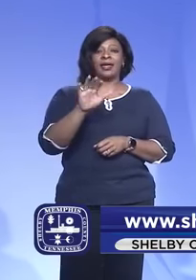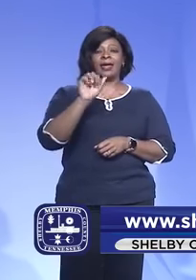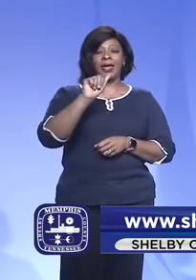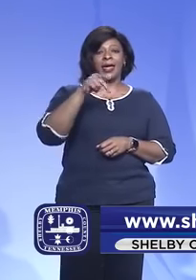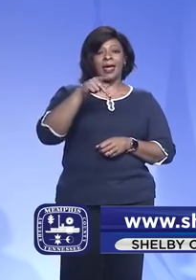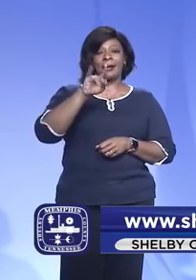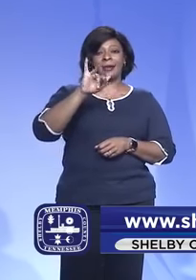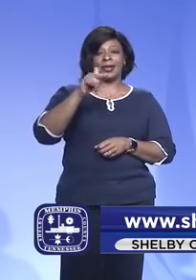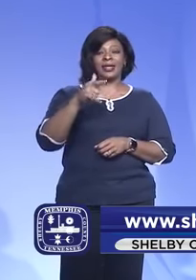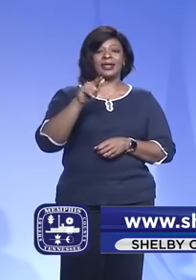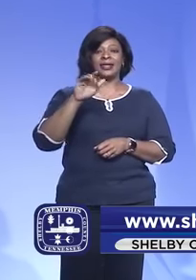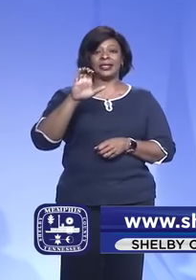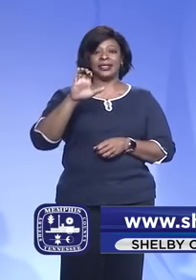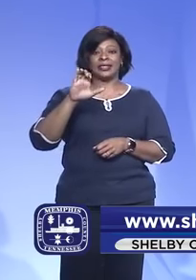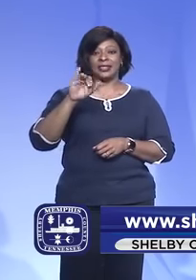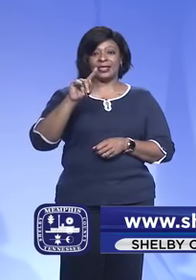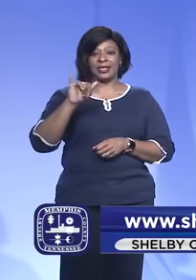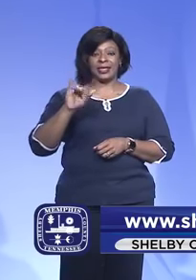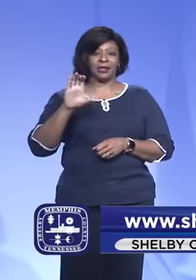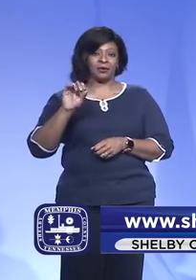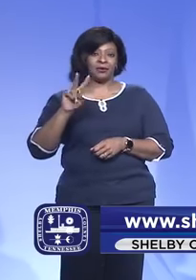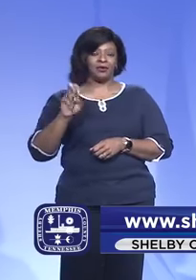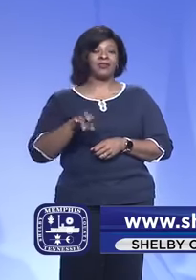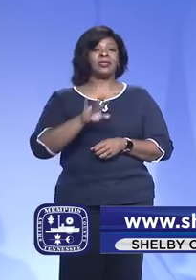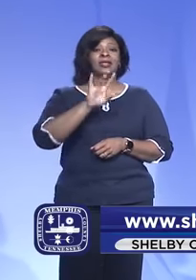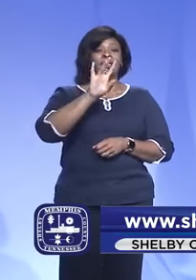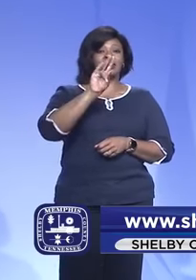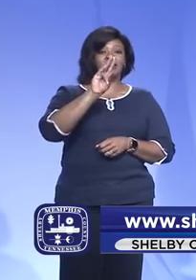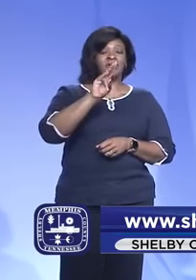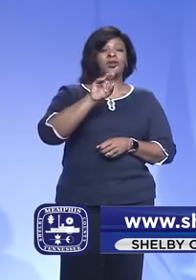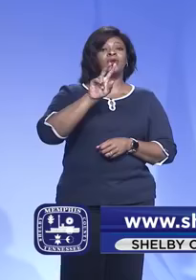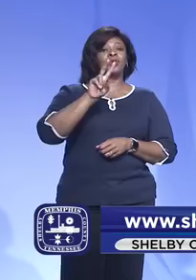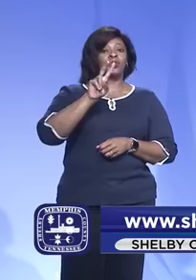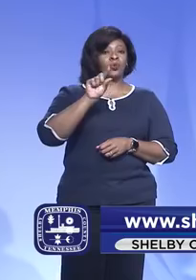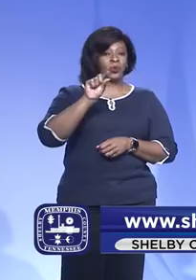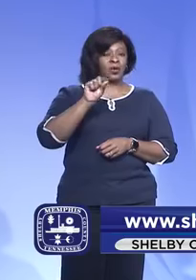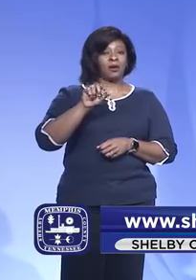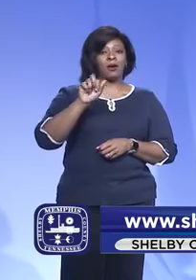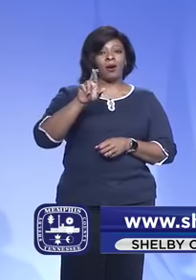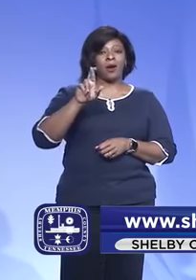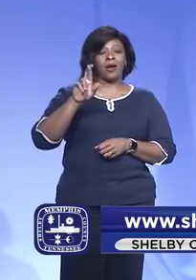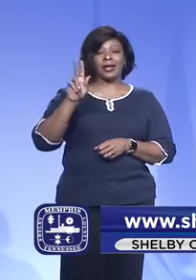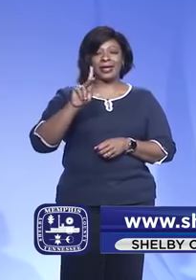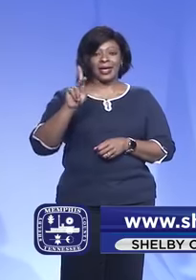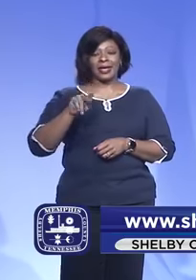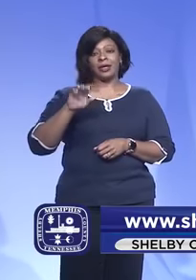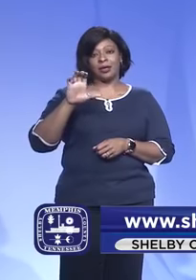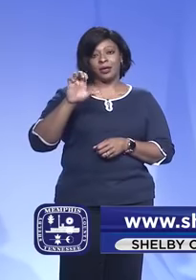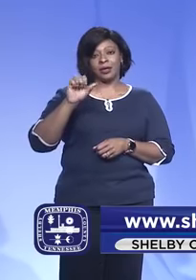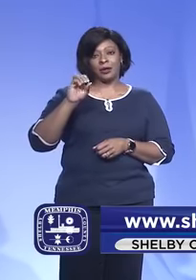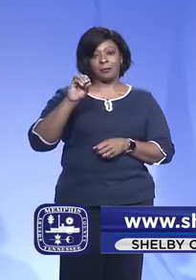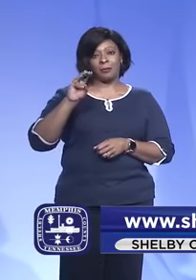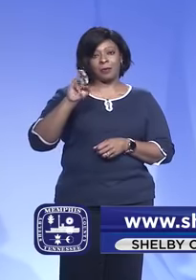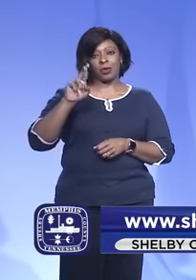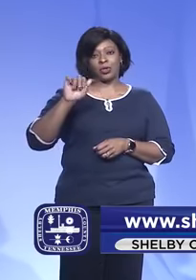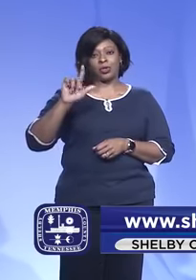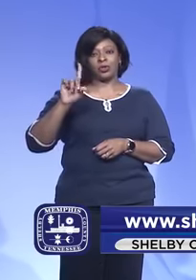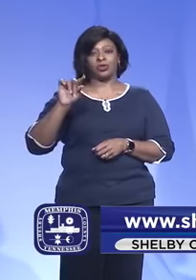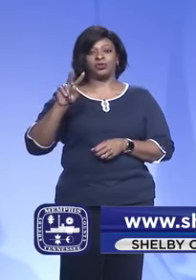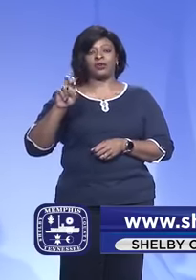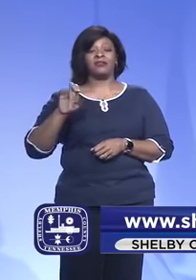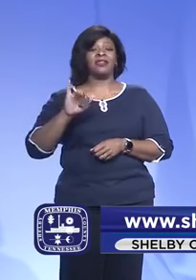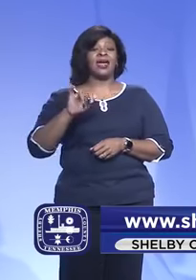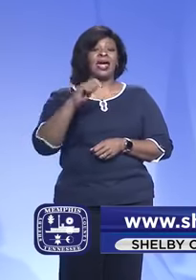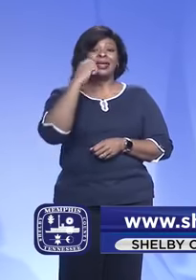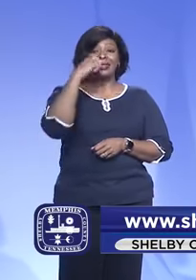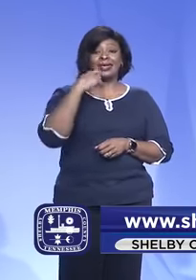Appleton City Cove and 1720 RK Commercial Drive. Testing is important.